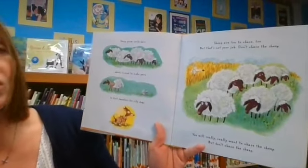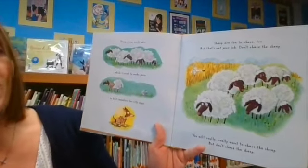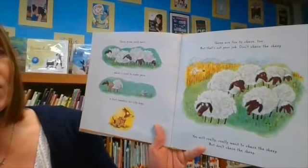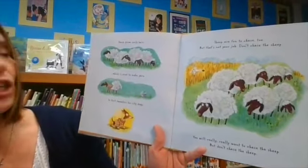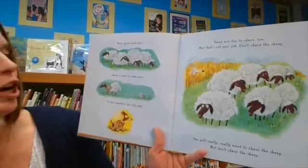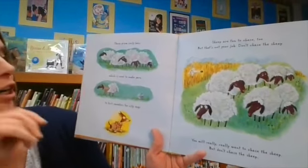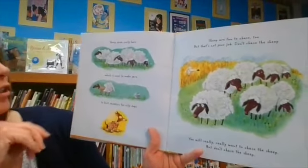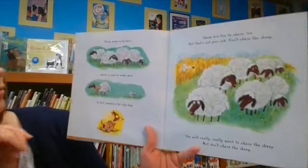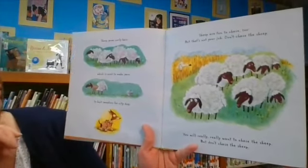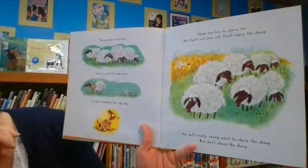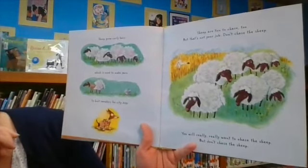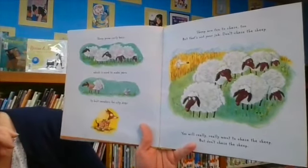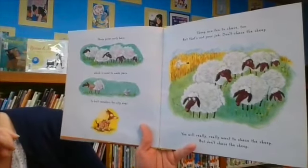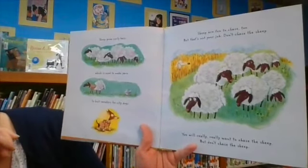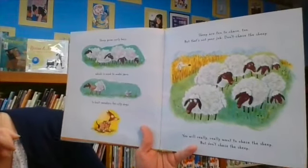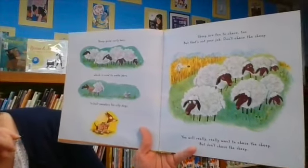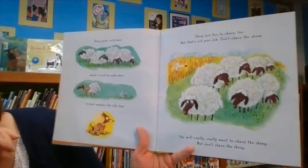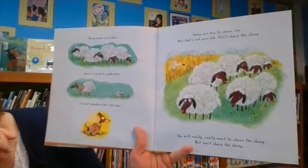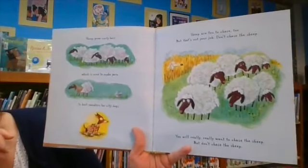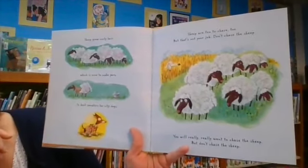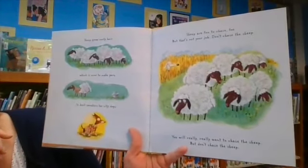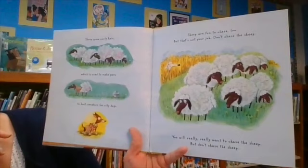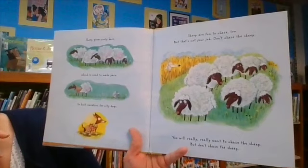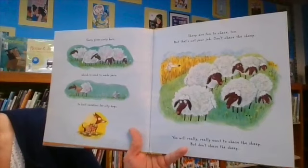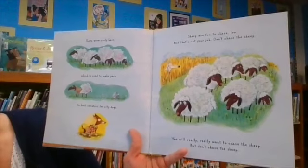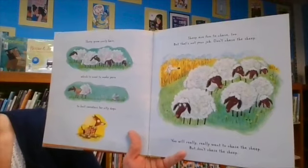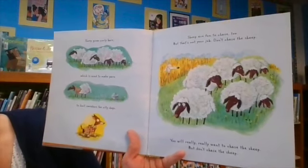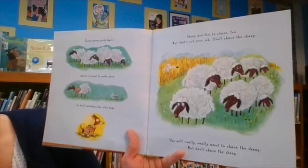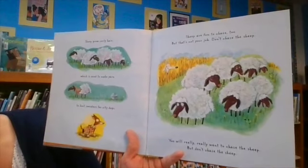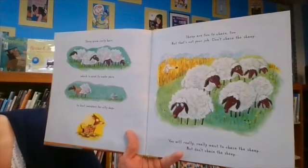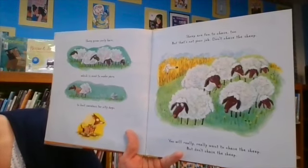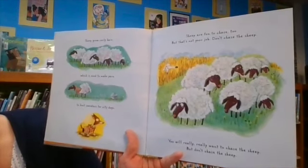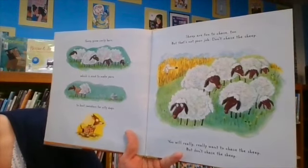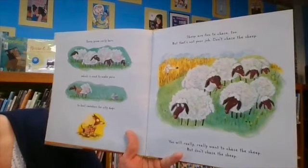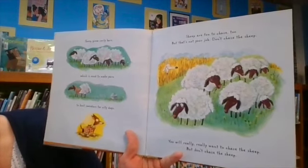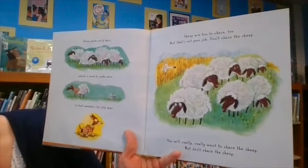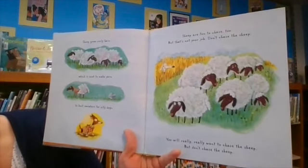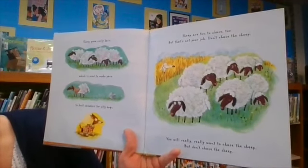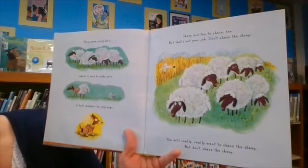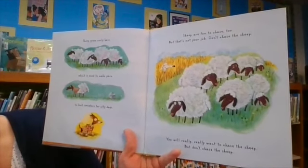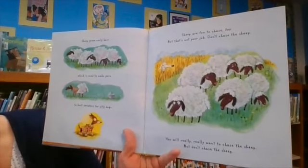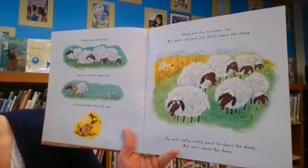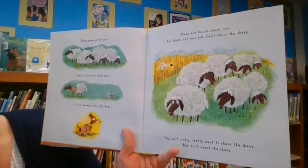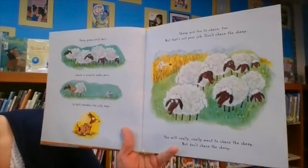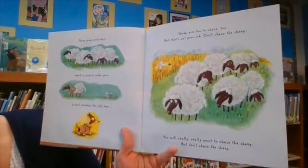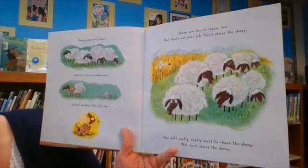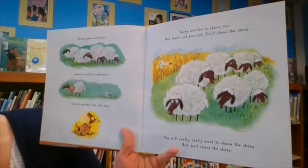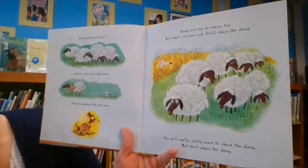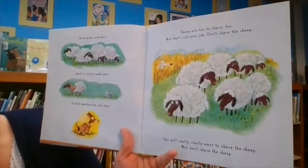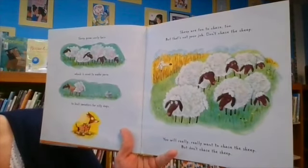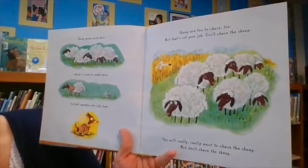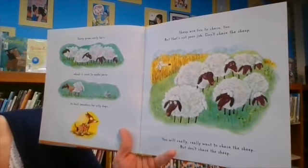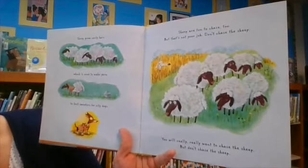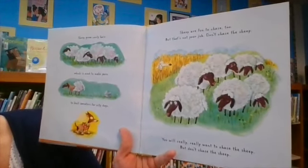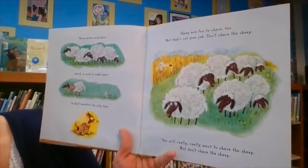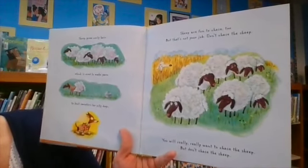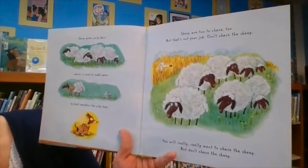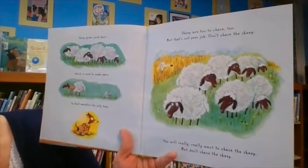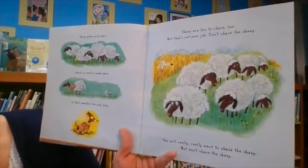to make yarn to knit sweaters for city dogs. Sheep are fun to chase too, but that's not your job. Don't